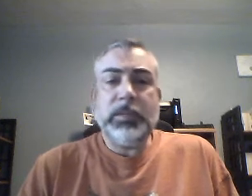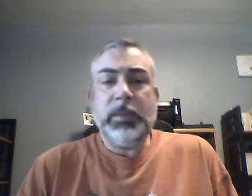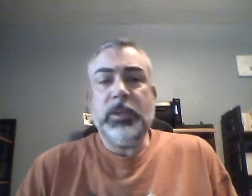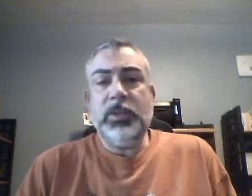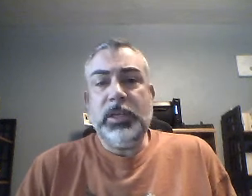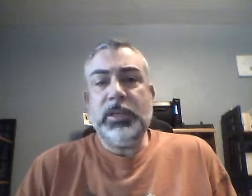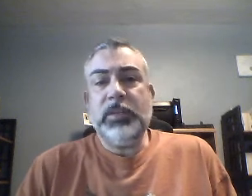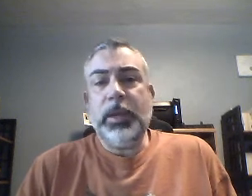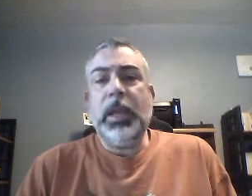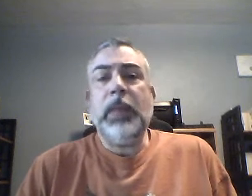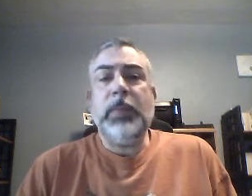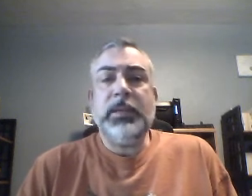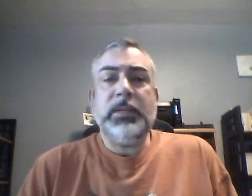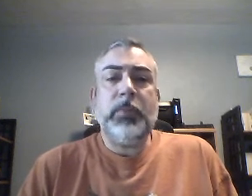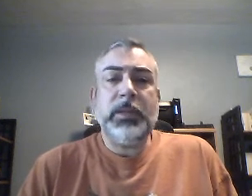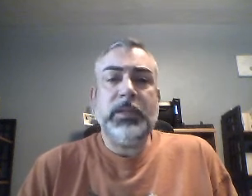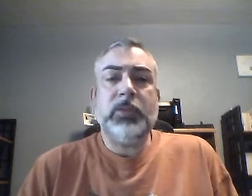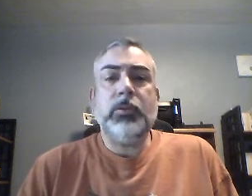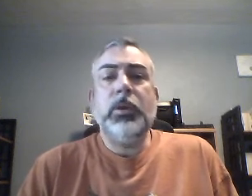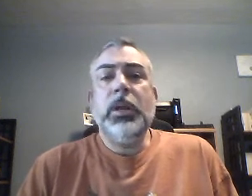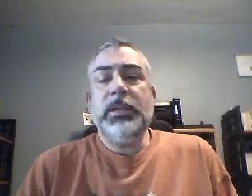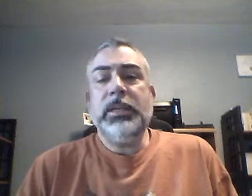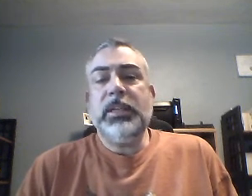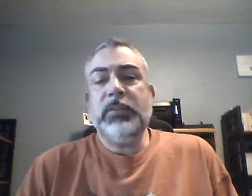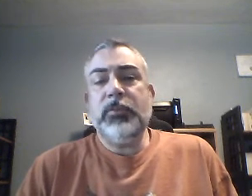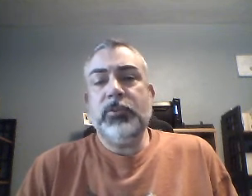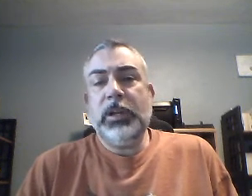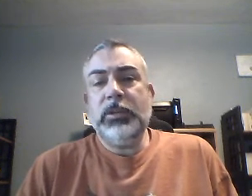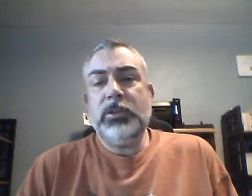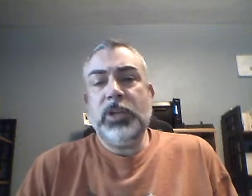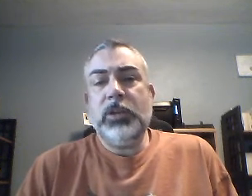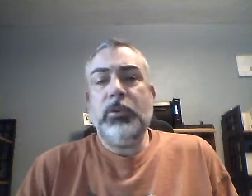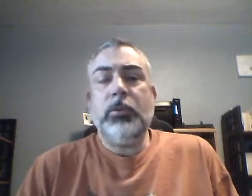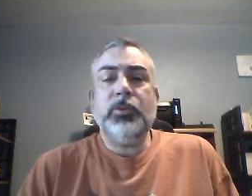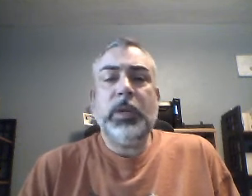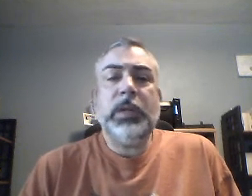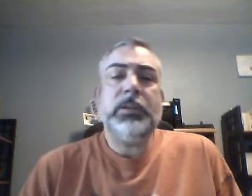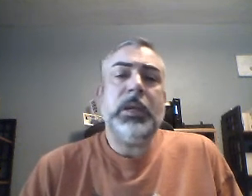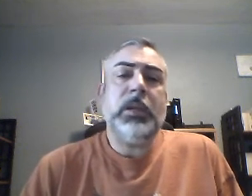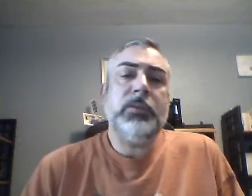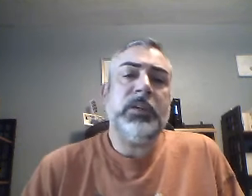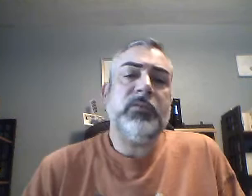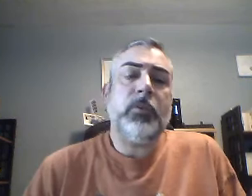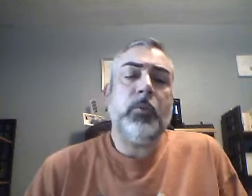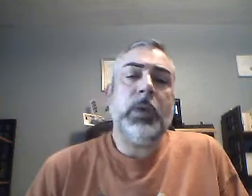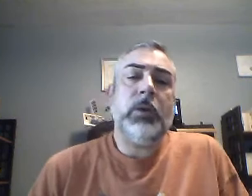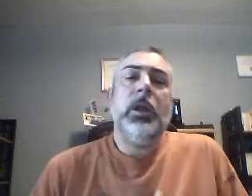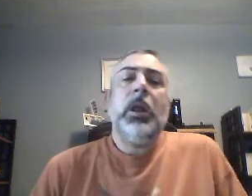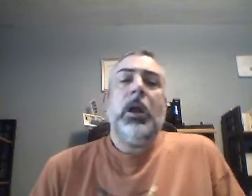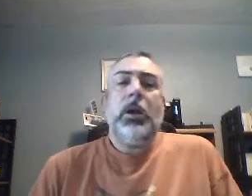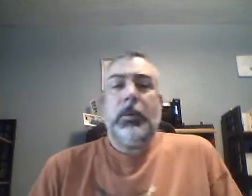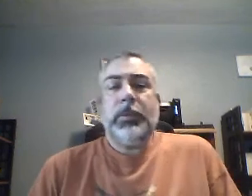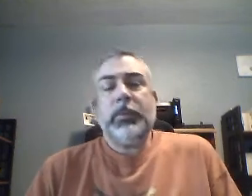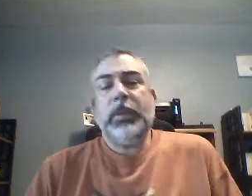lesbian, G stands for gay, B stands for bisexual, T stands for transgender or trans, and Q stands for queer.